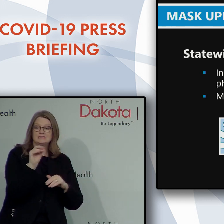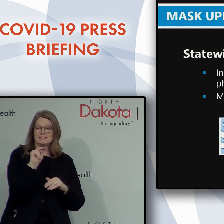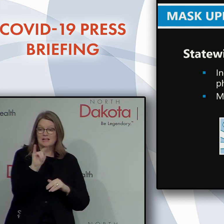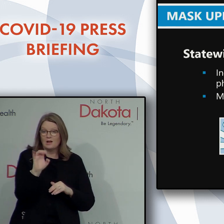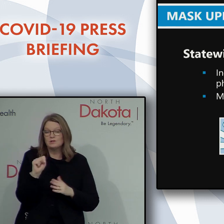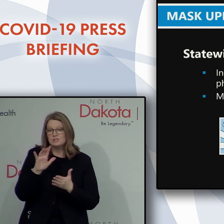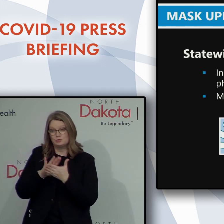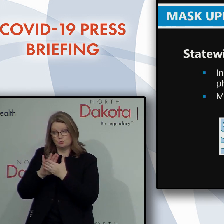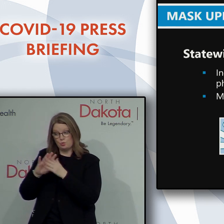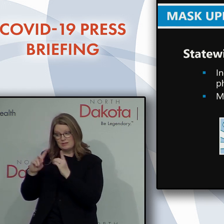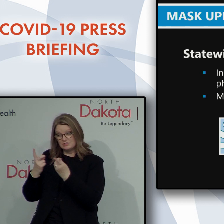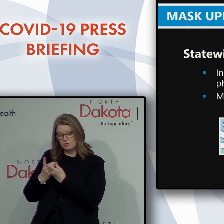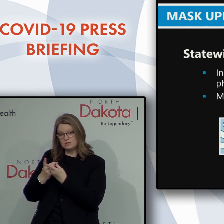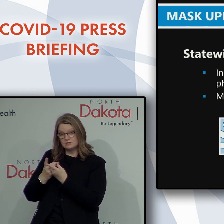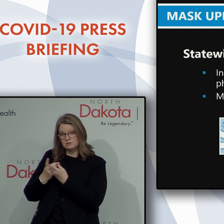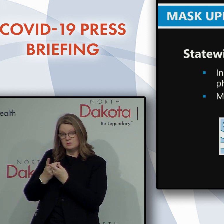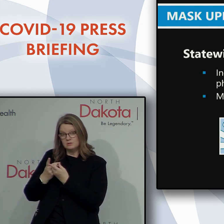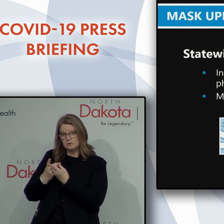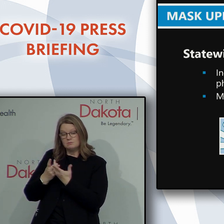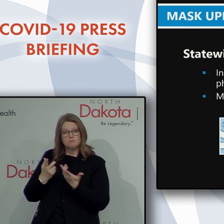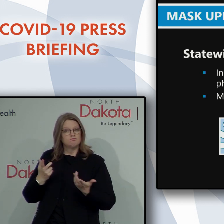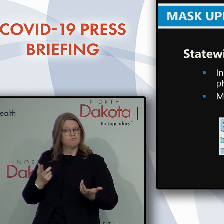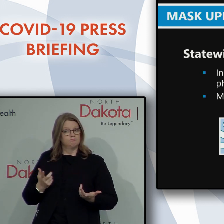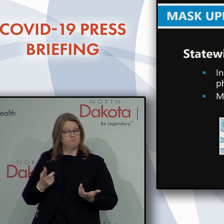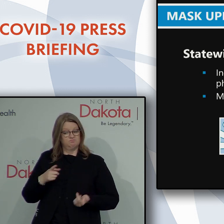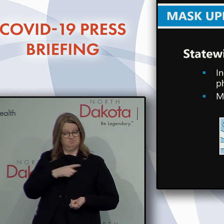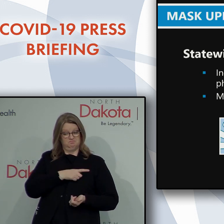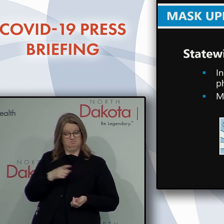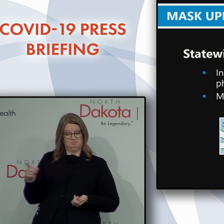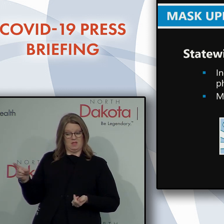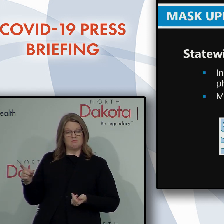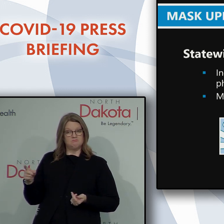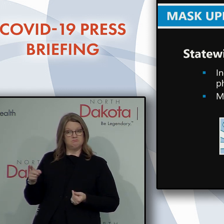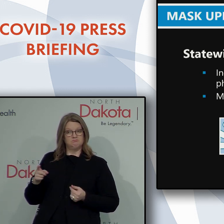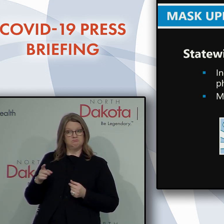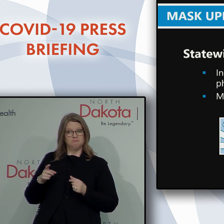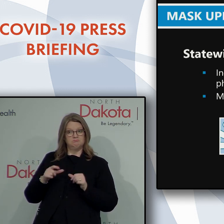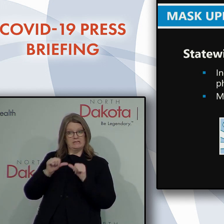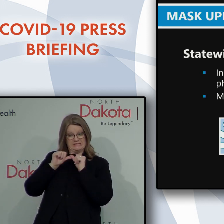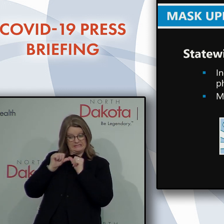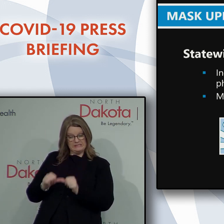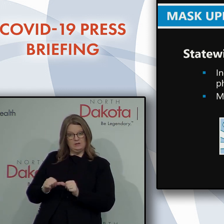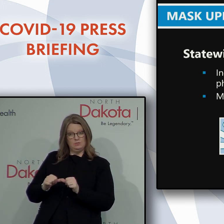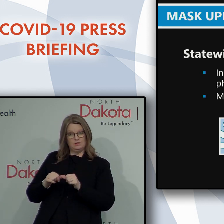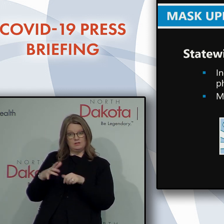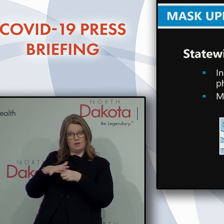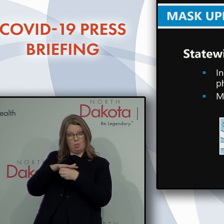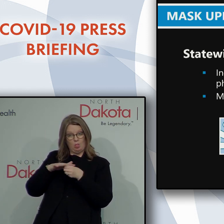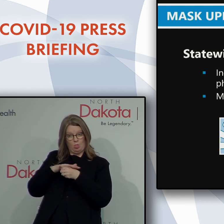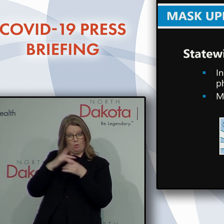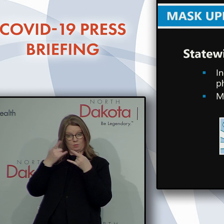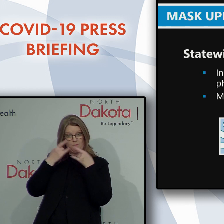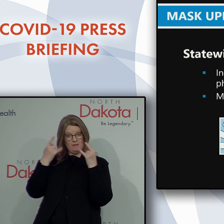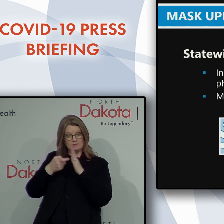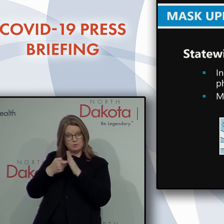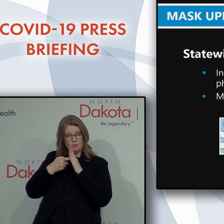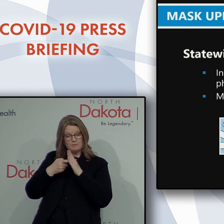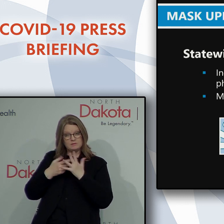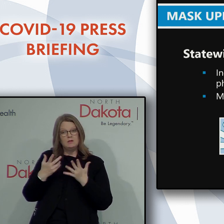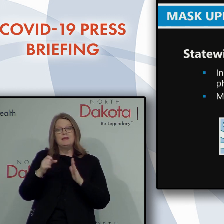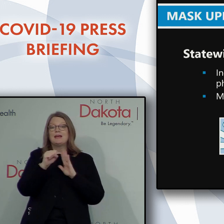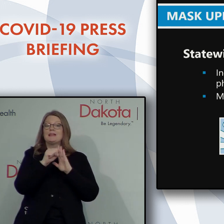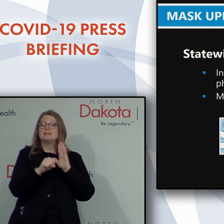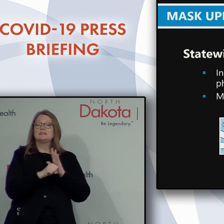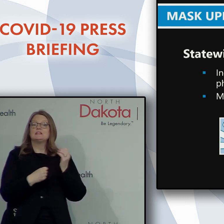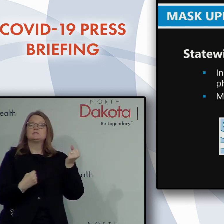districts, and others have the opportunity to retain their local mask requirements and keep them in place. And the state supports